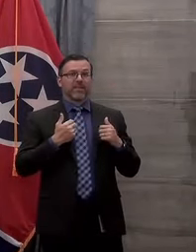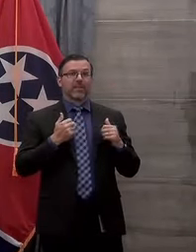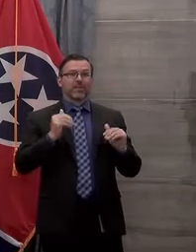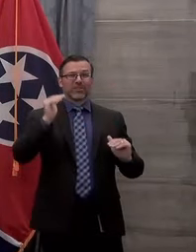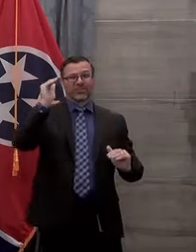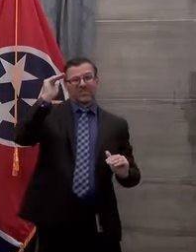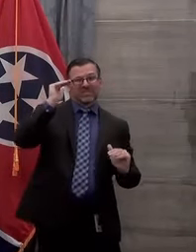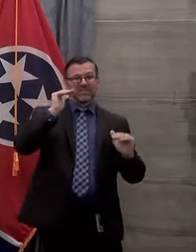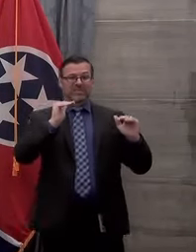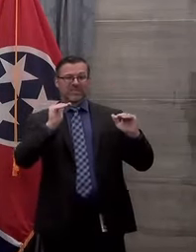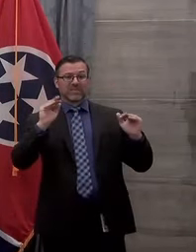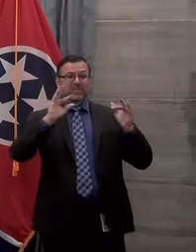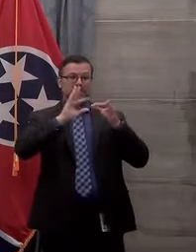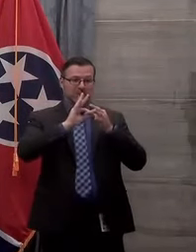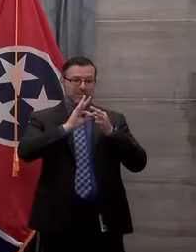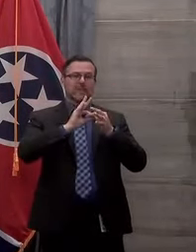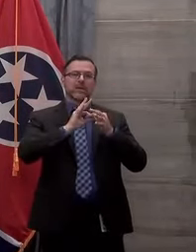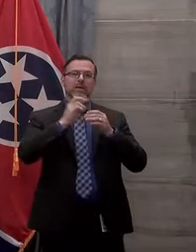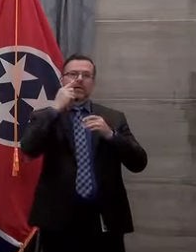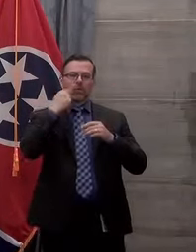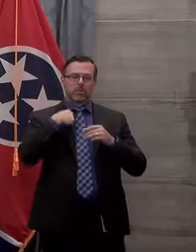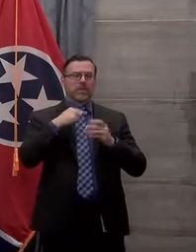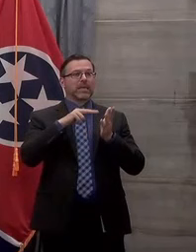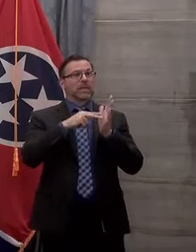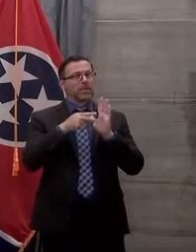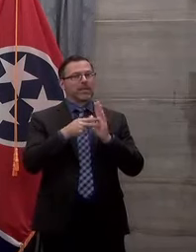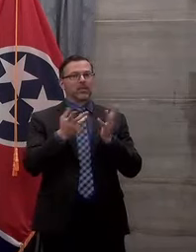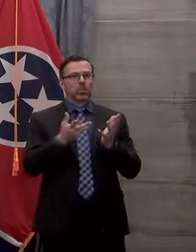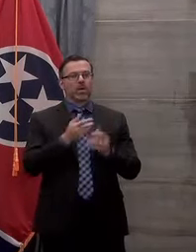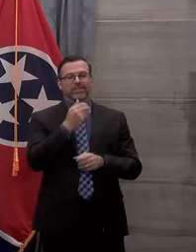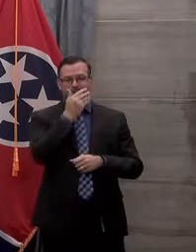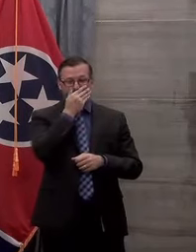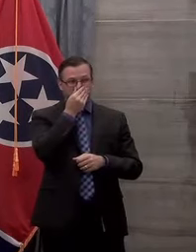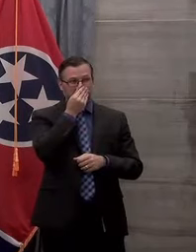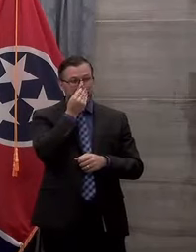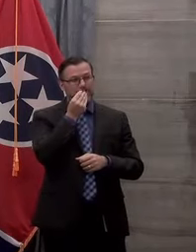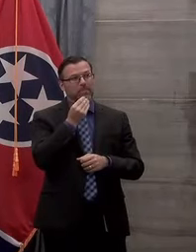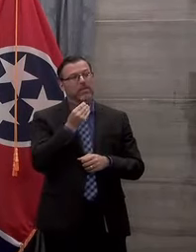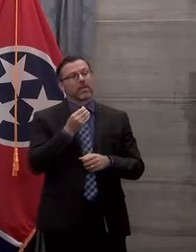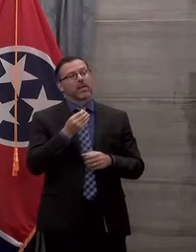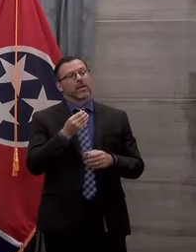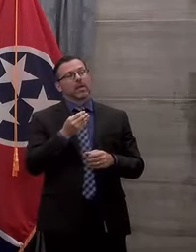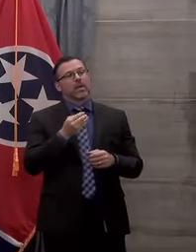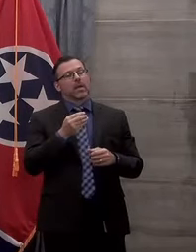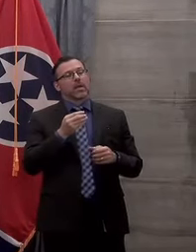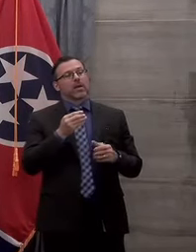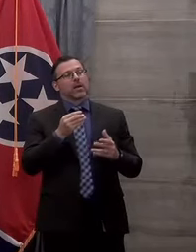for me will be defined by listening to those who are